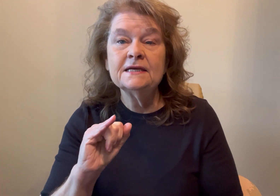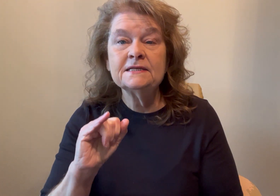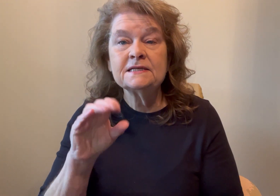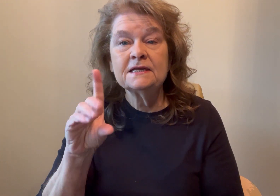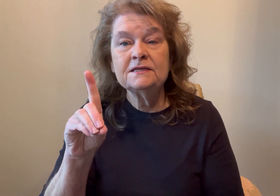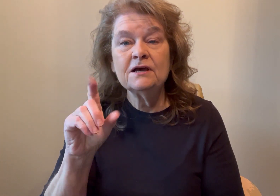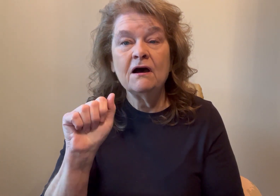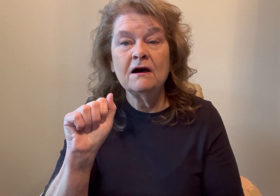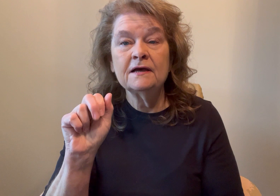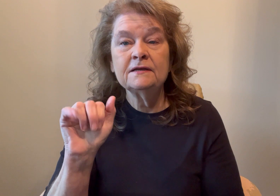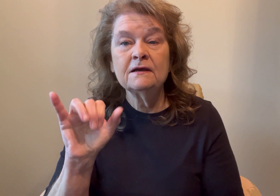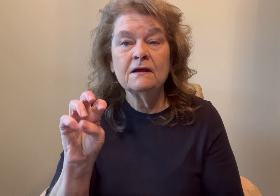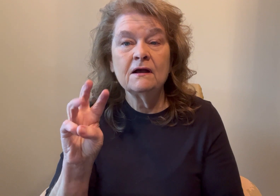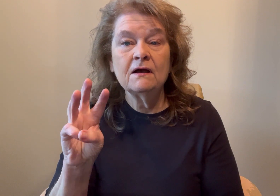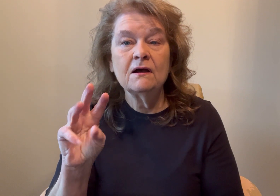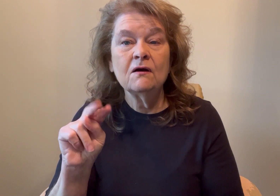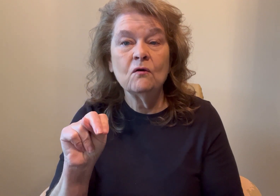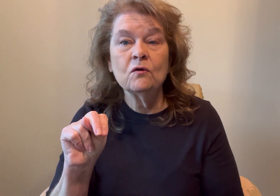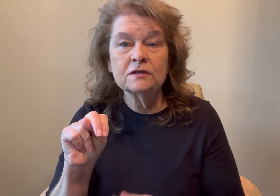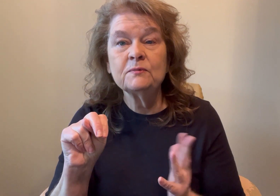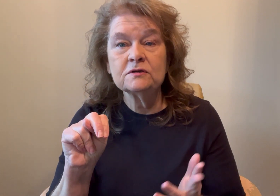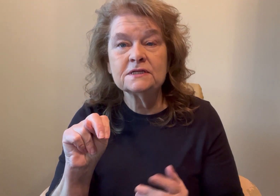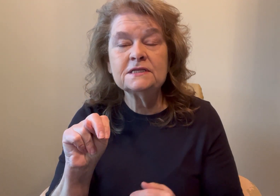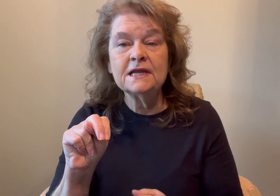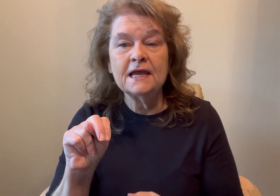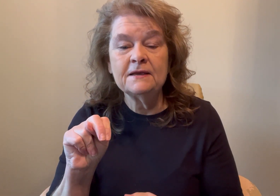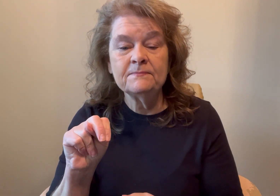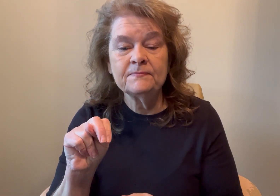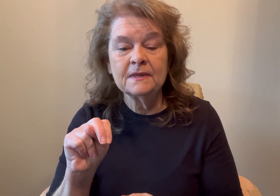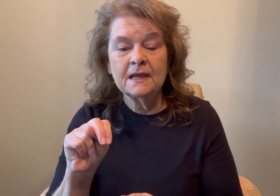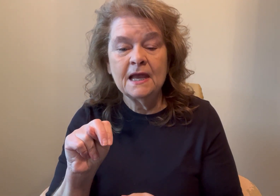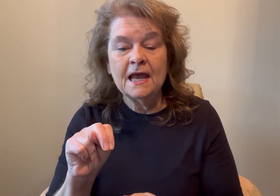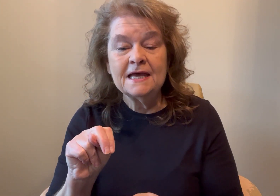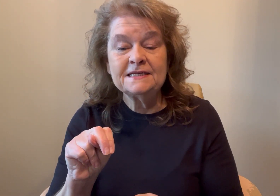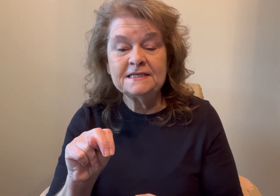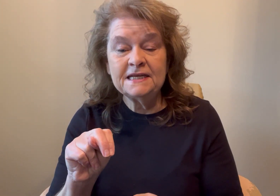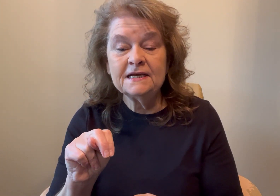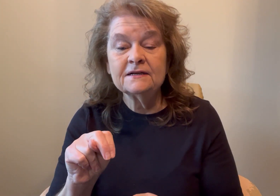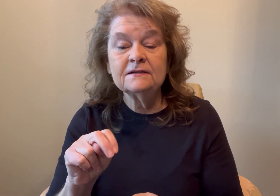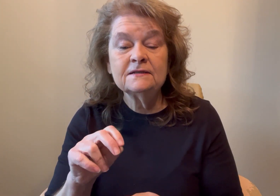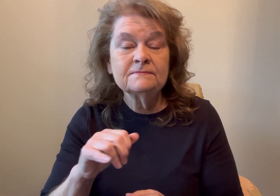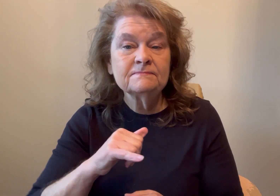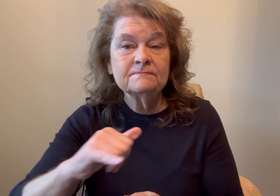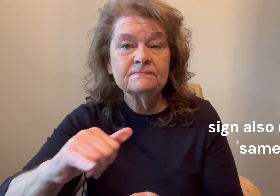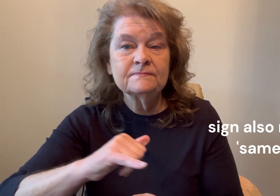Is Don, or the person's name, still